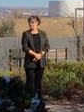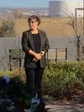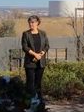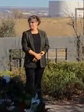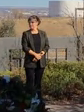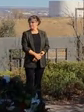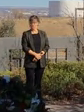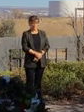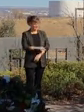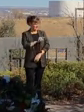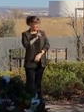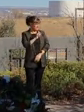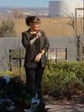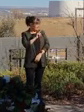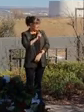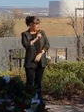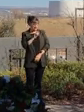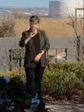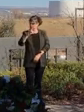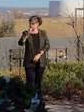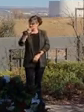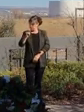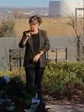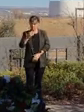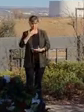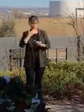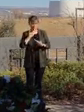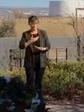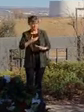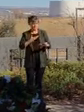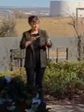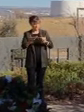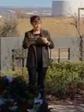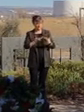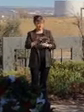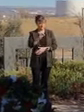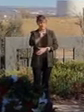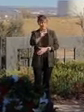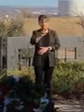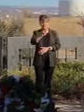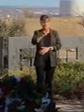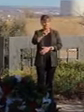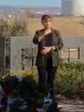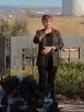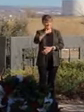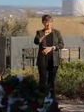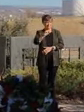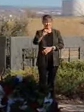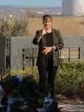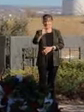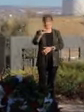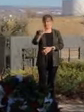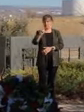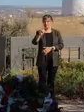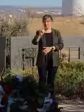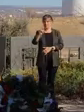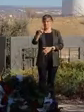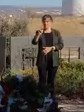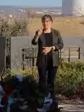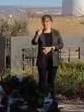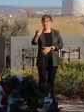Nick, John, we thank you for your service. When Francis Scott Key wrote the Star-Spangled Banner more